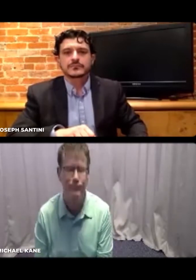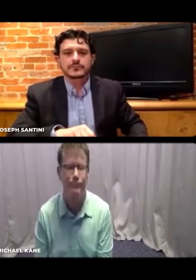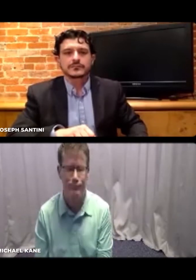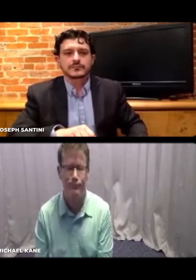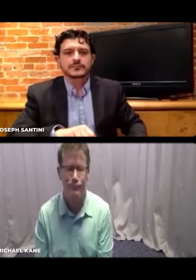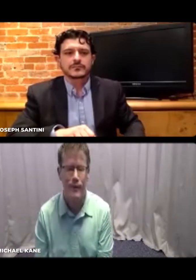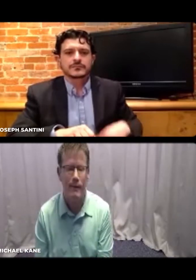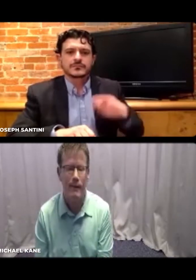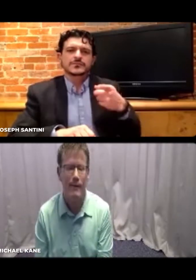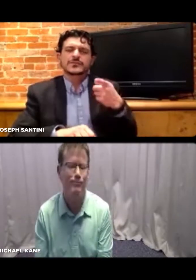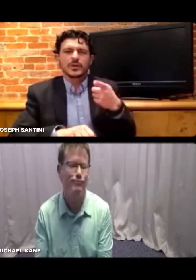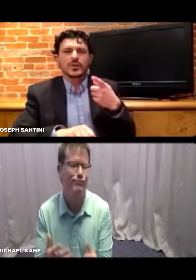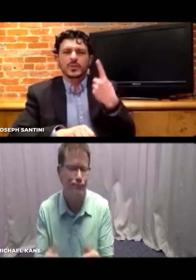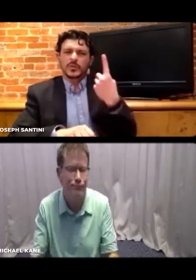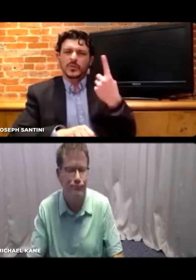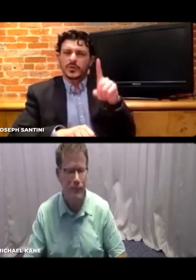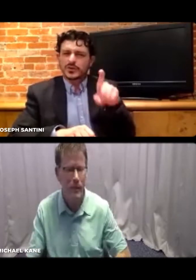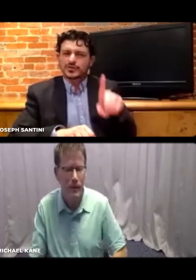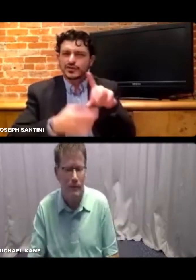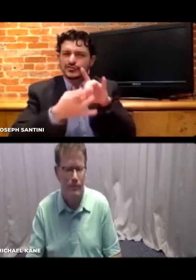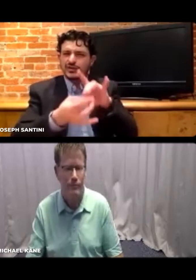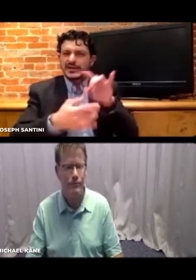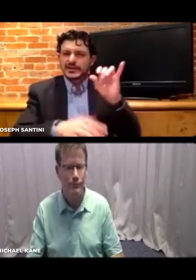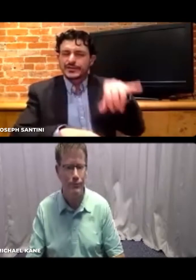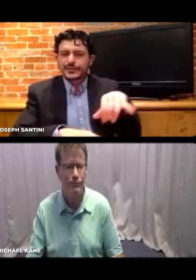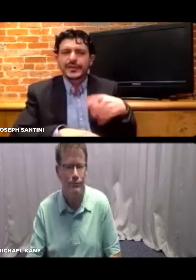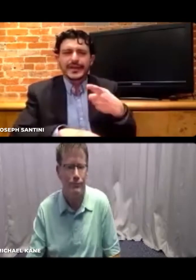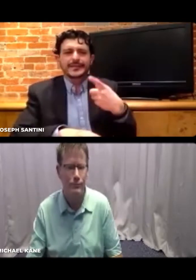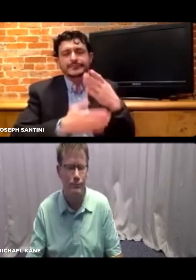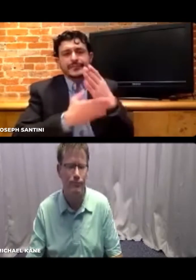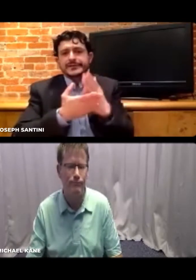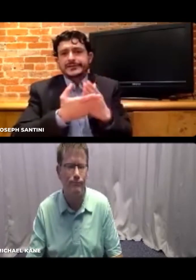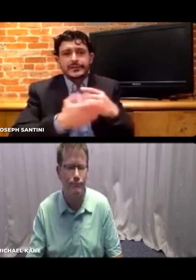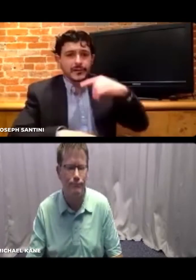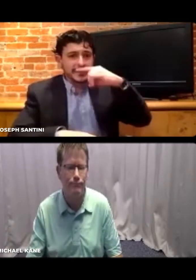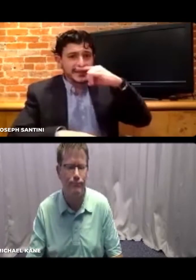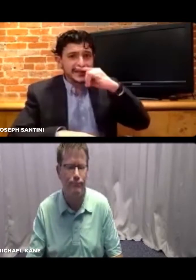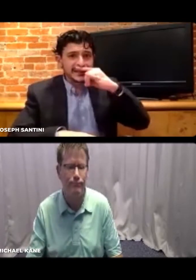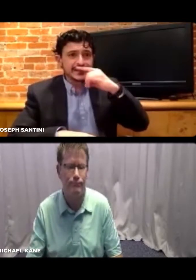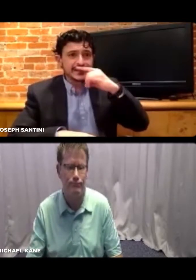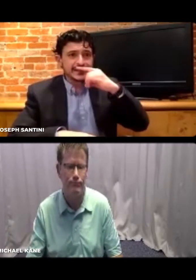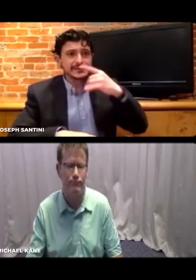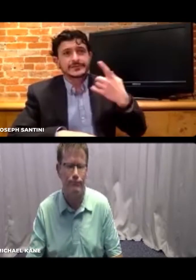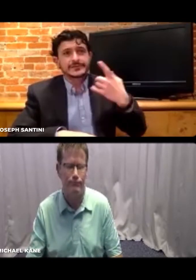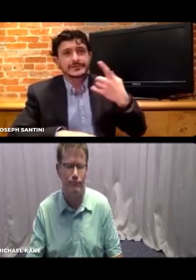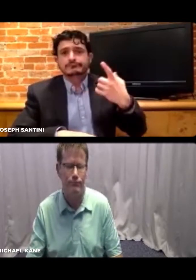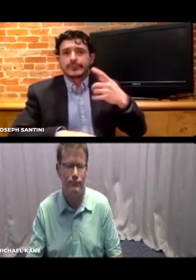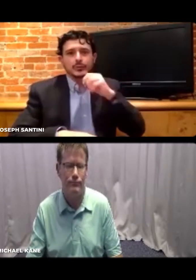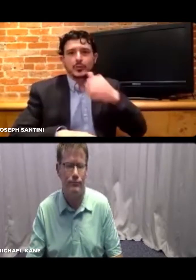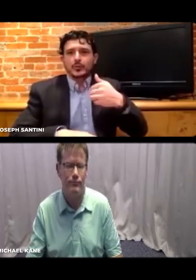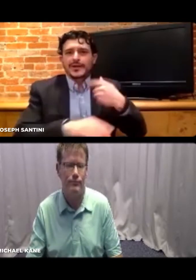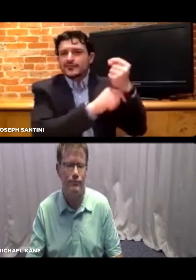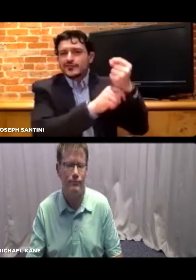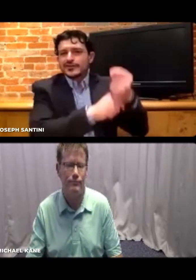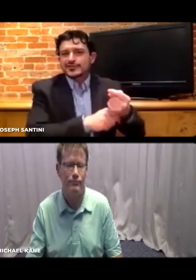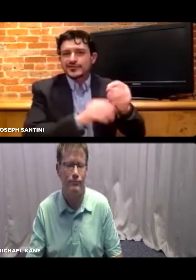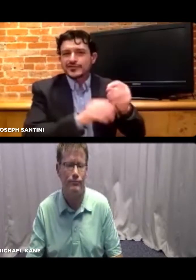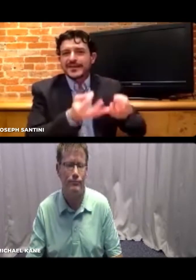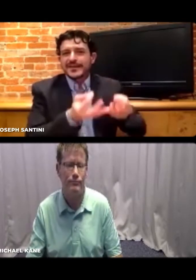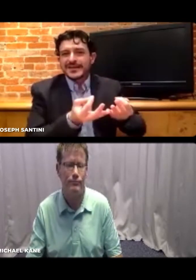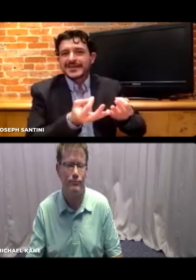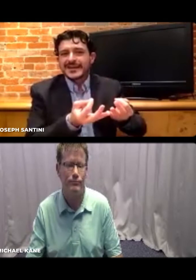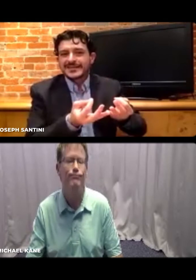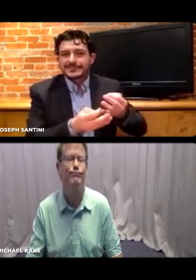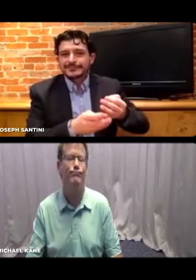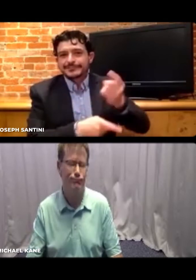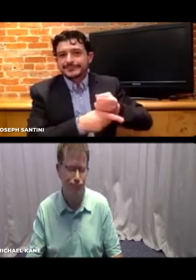Right, Mike. And I do have a question relating to that. Some kids don't have a traditional family in the